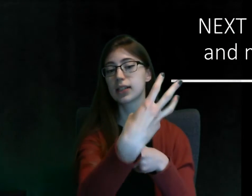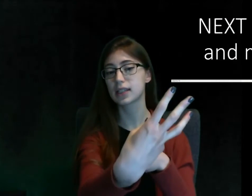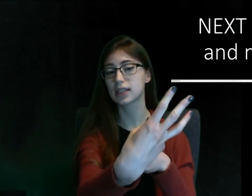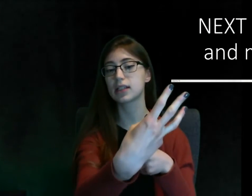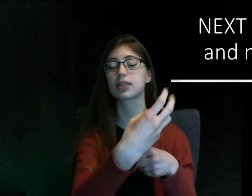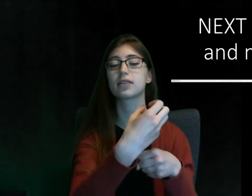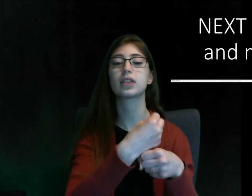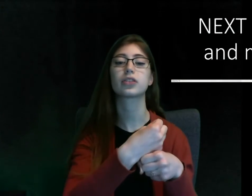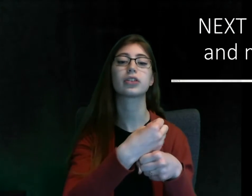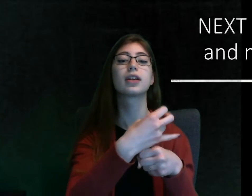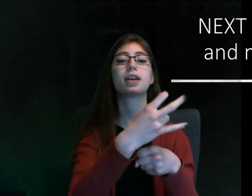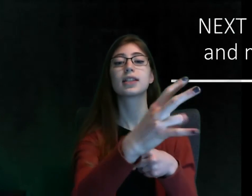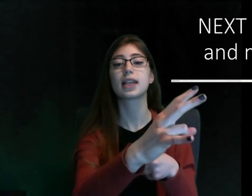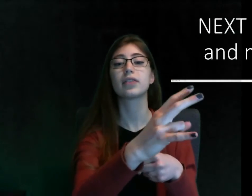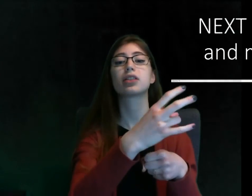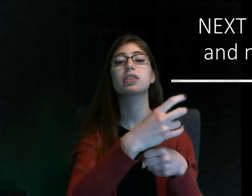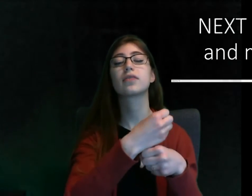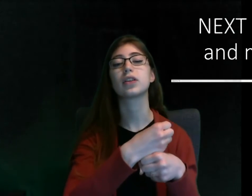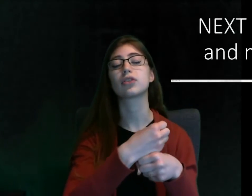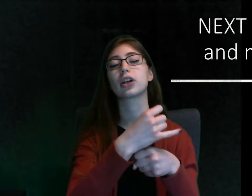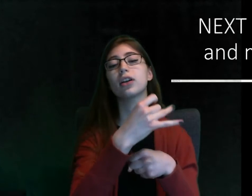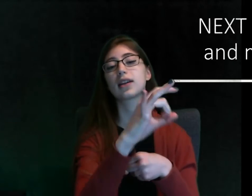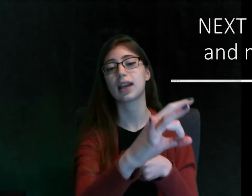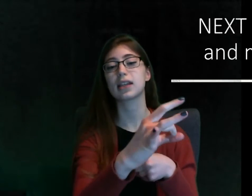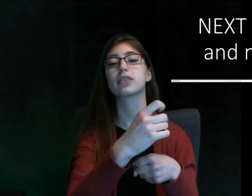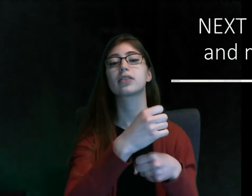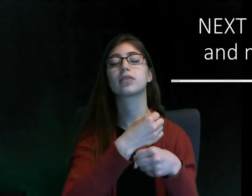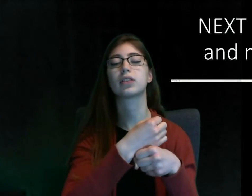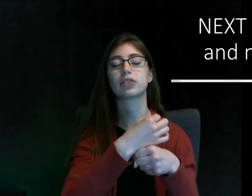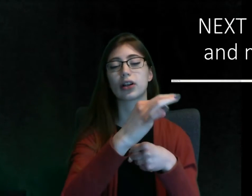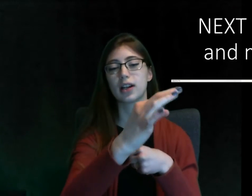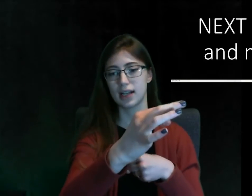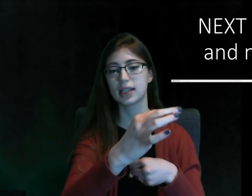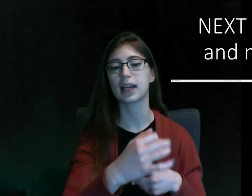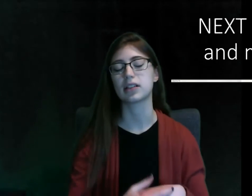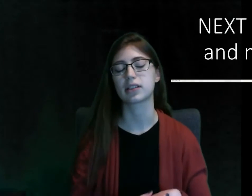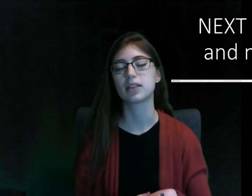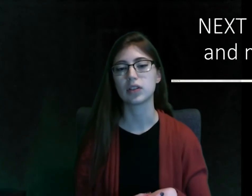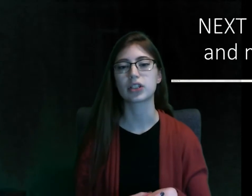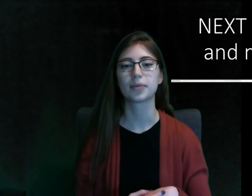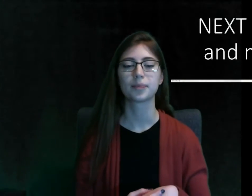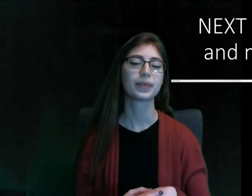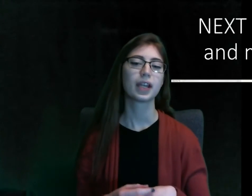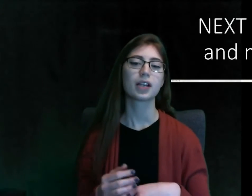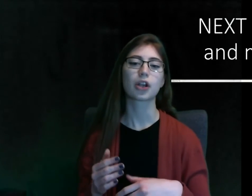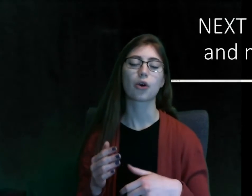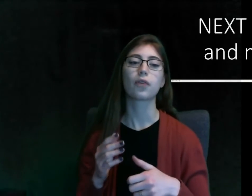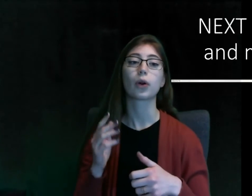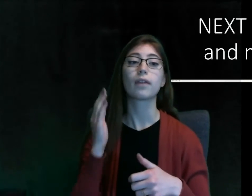6 years in the future, 7 years in the future, 8 years in the future, 9 years in the future. So for